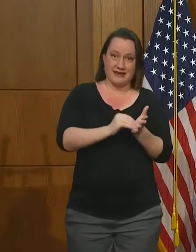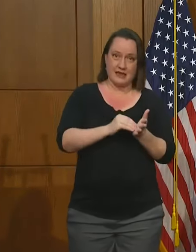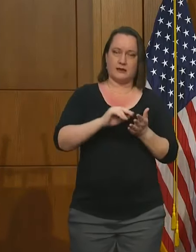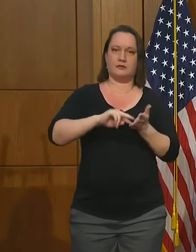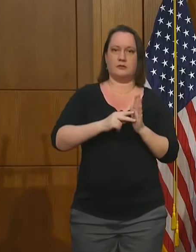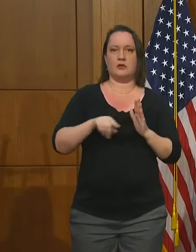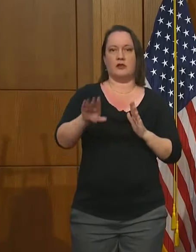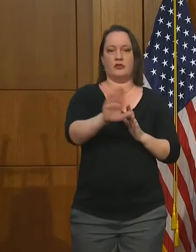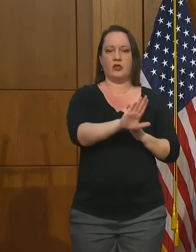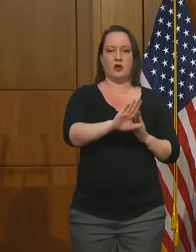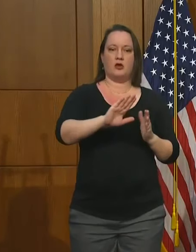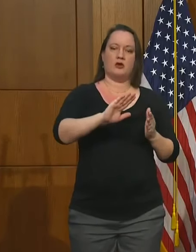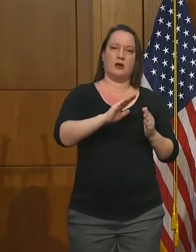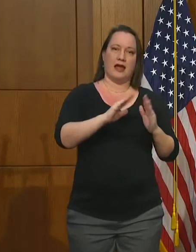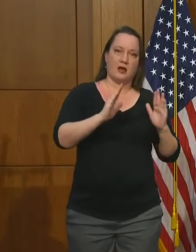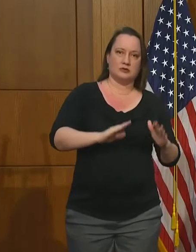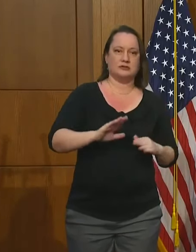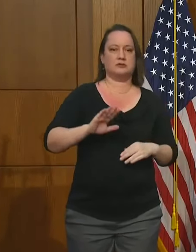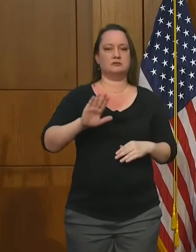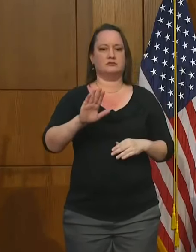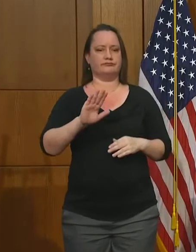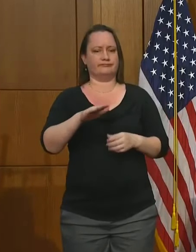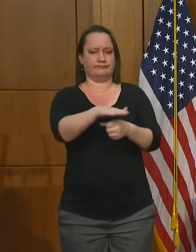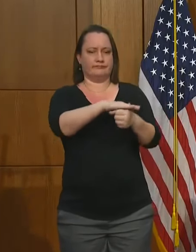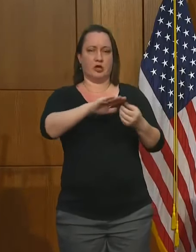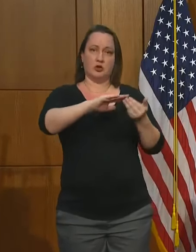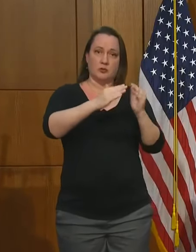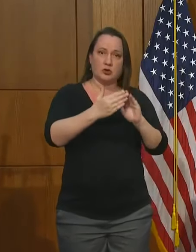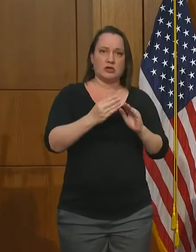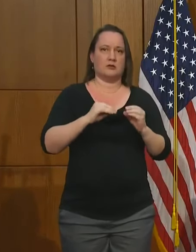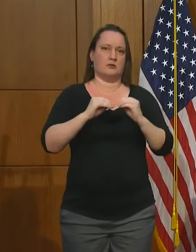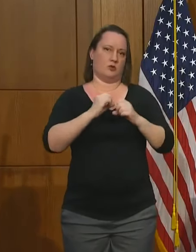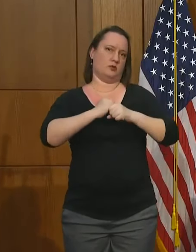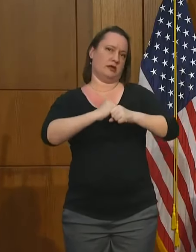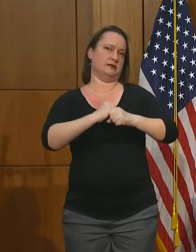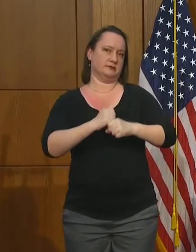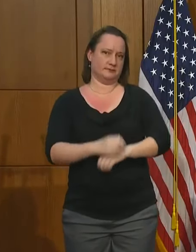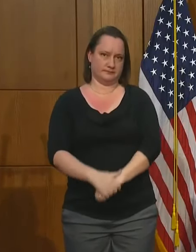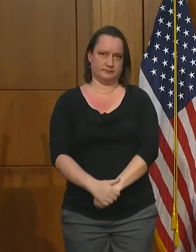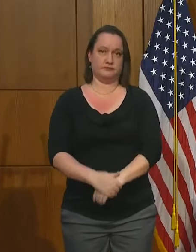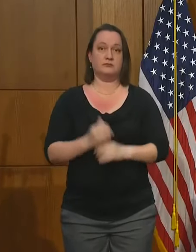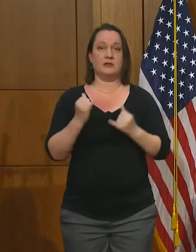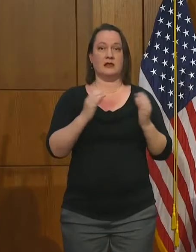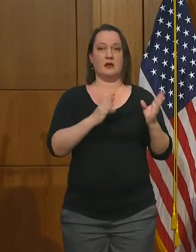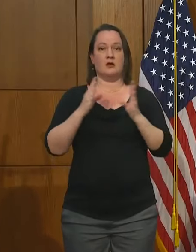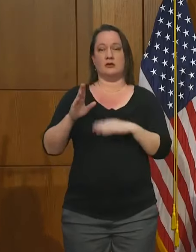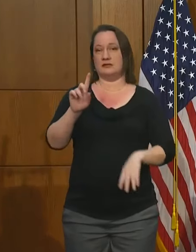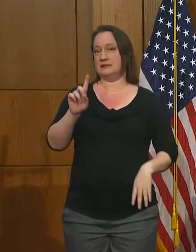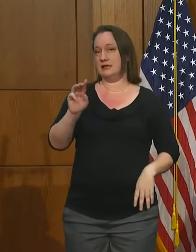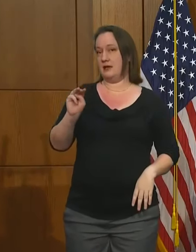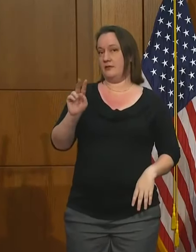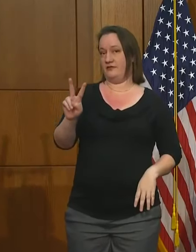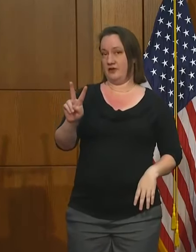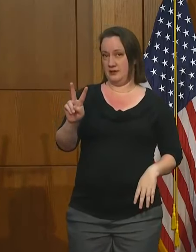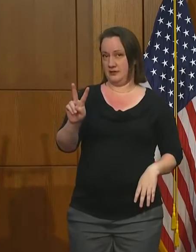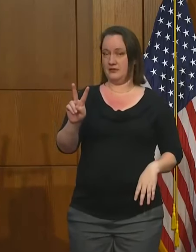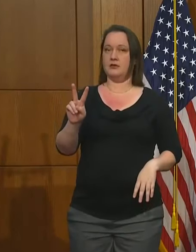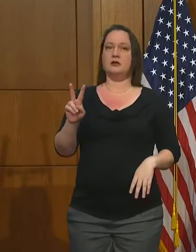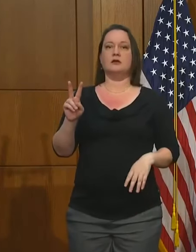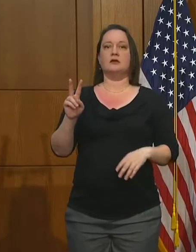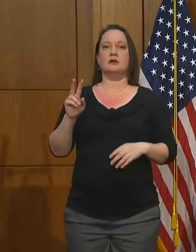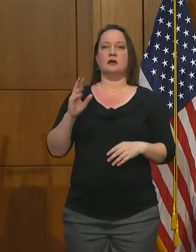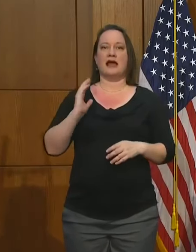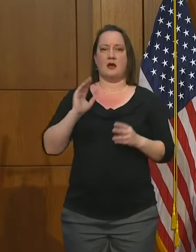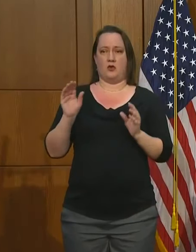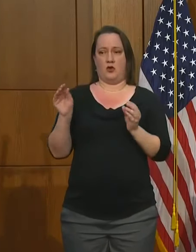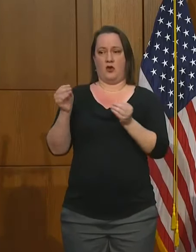the community. Now moving to the Department of Motor Vehicles. We closed our public-facing